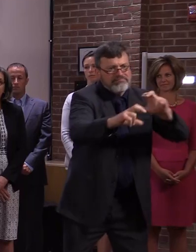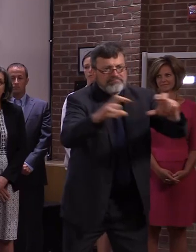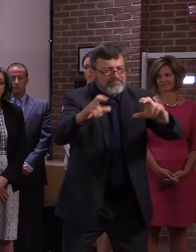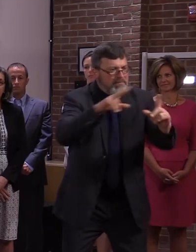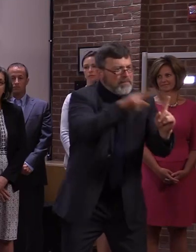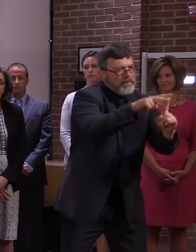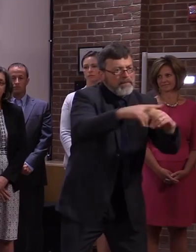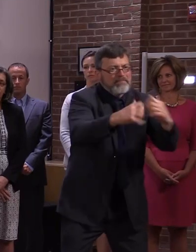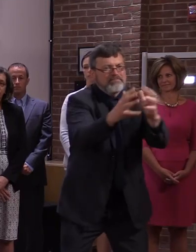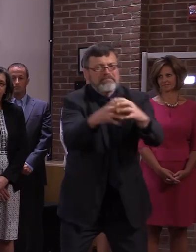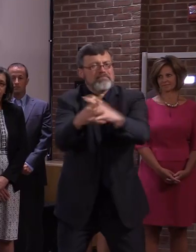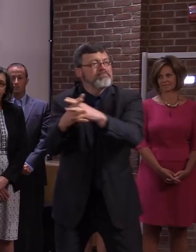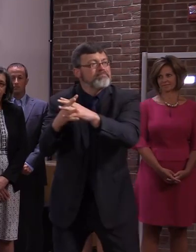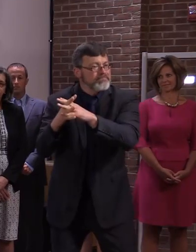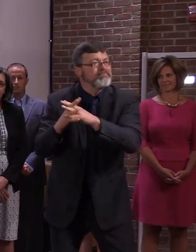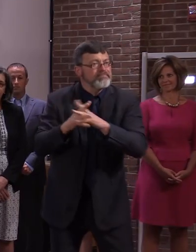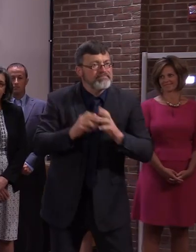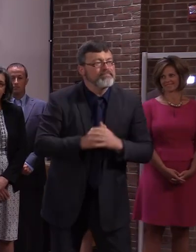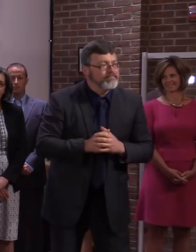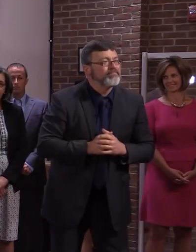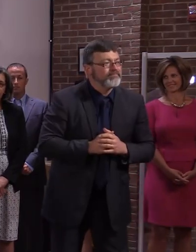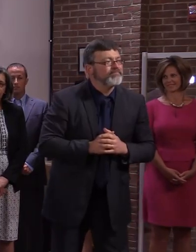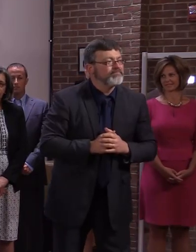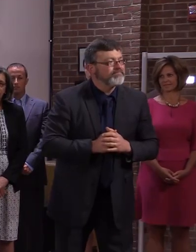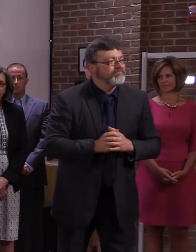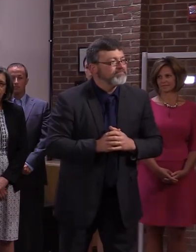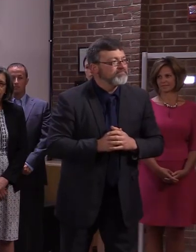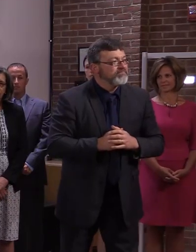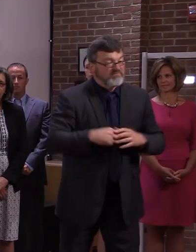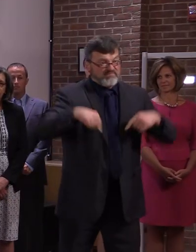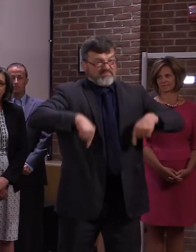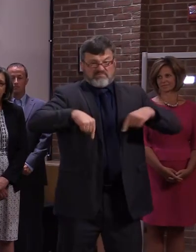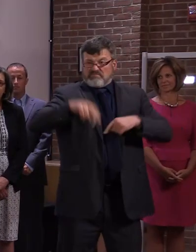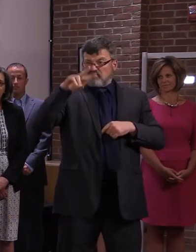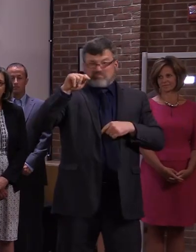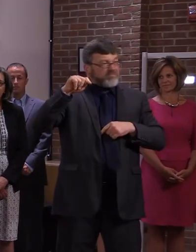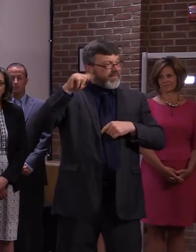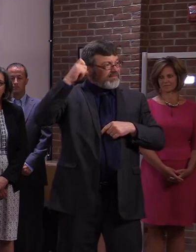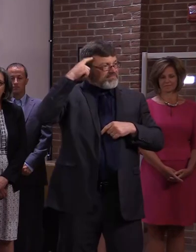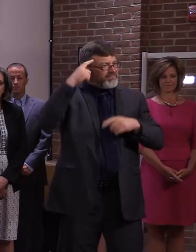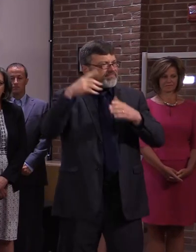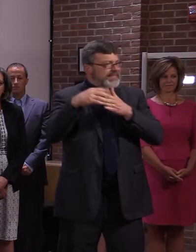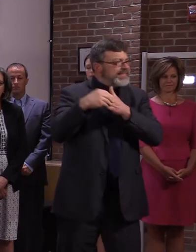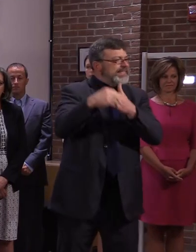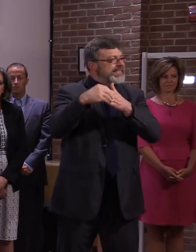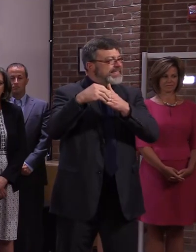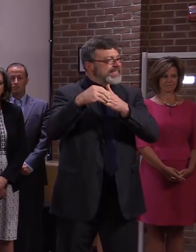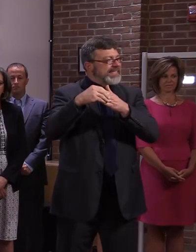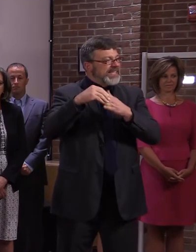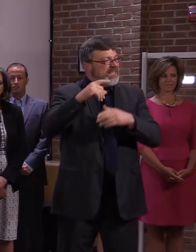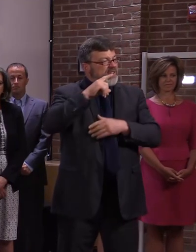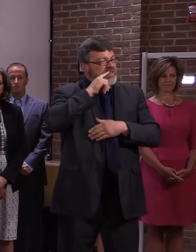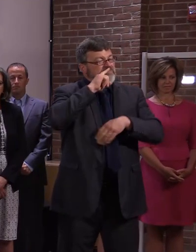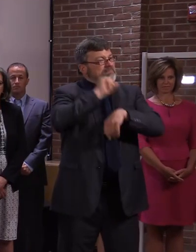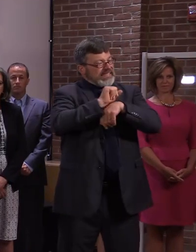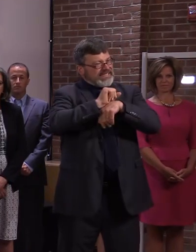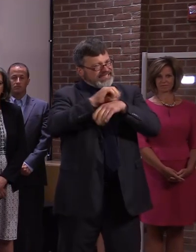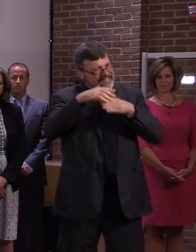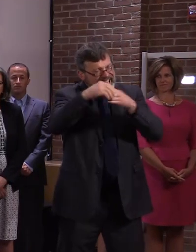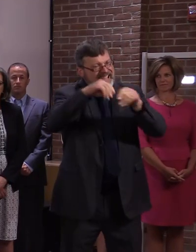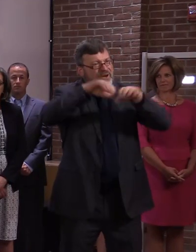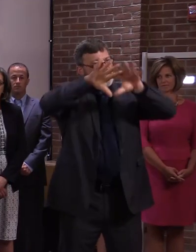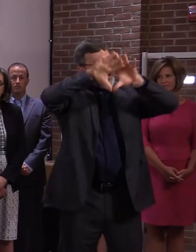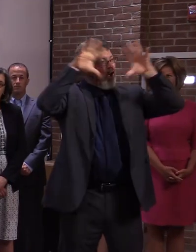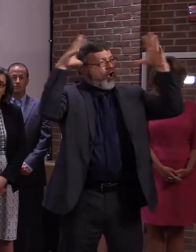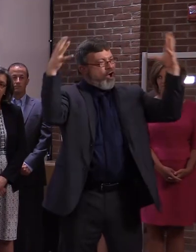Again, not only did we lead the United States, but Vermont is now a global leader in vaccinations